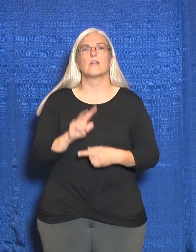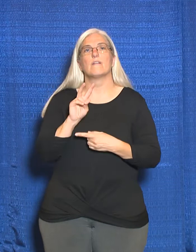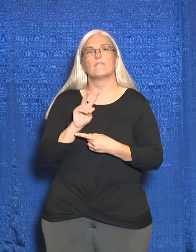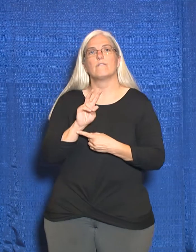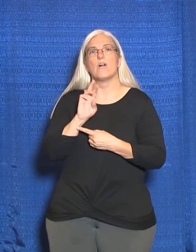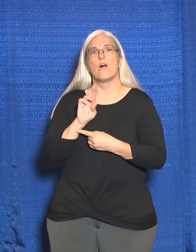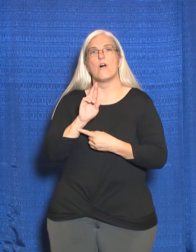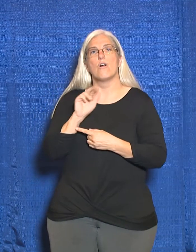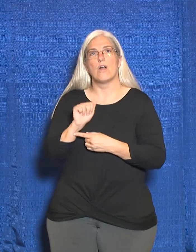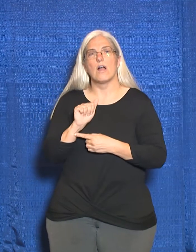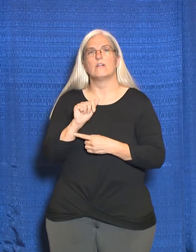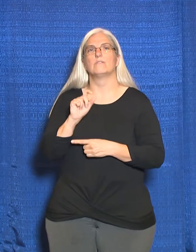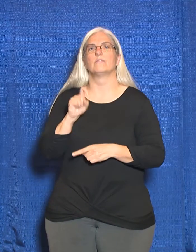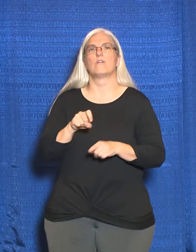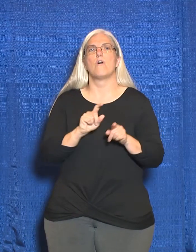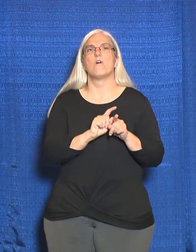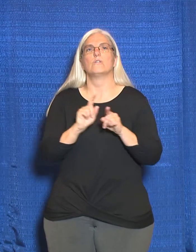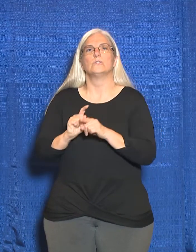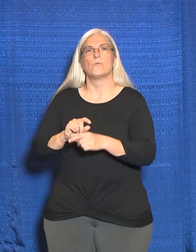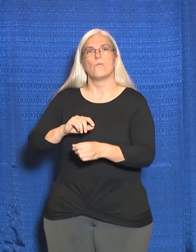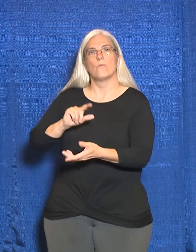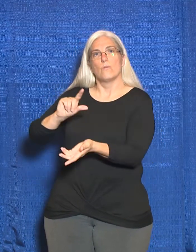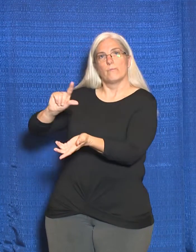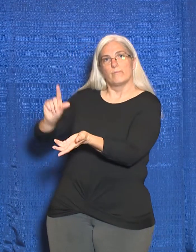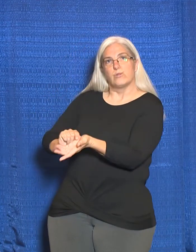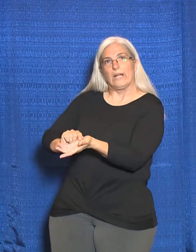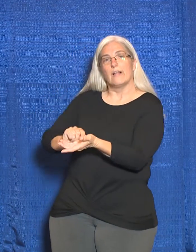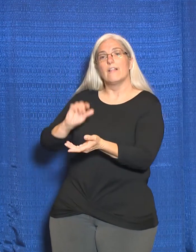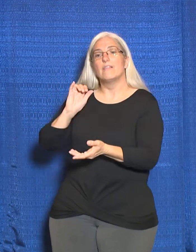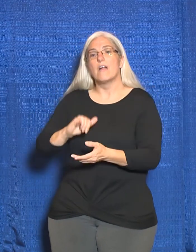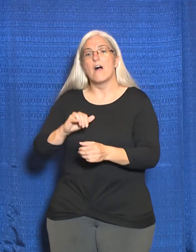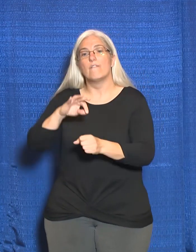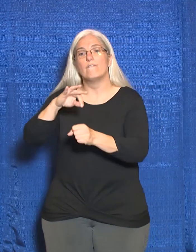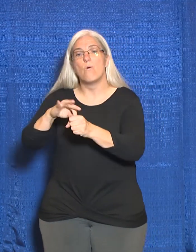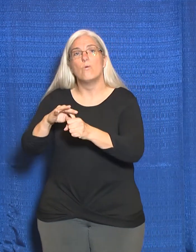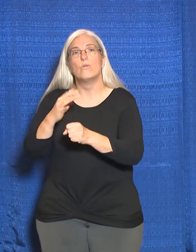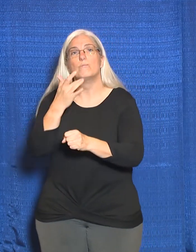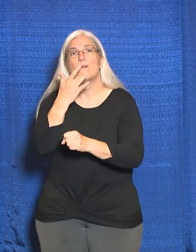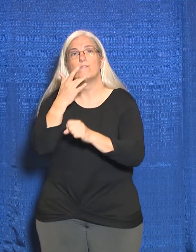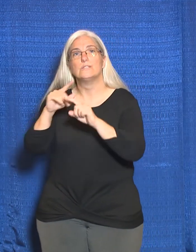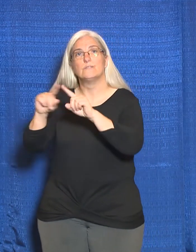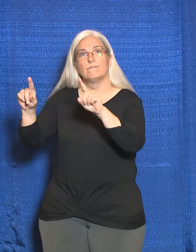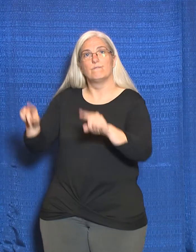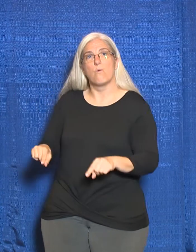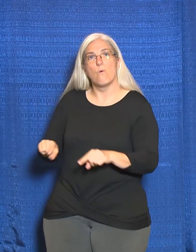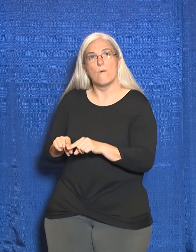VRAs must print voter preference forms from the Secretary of State's website.